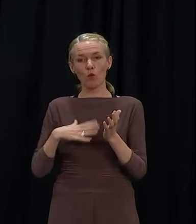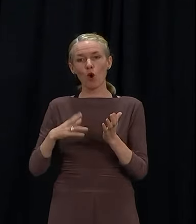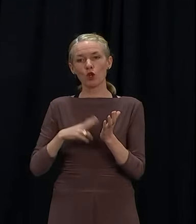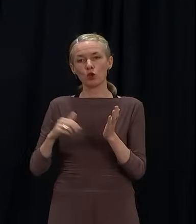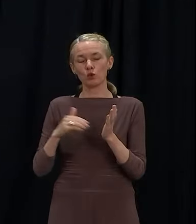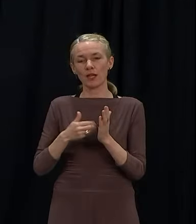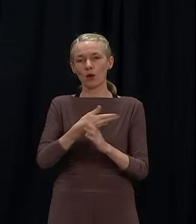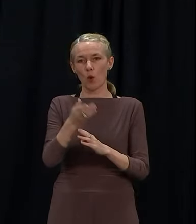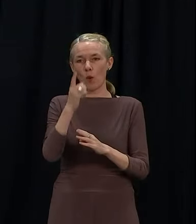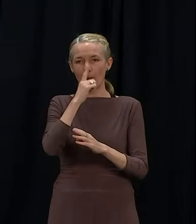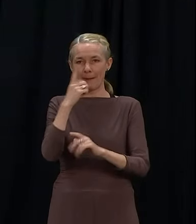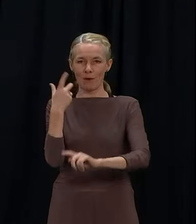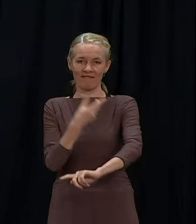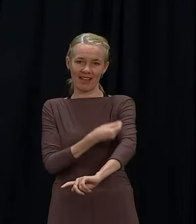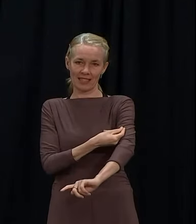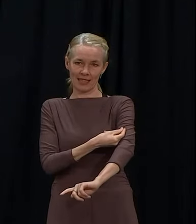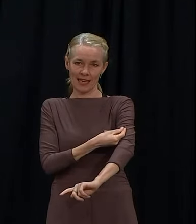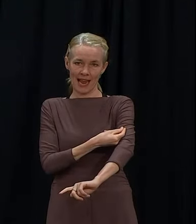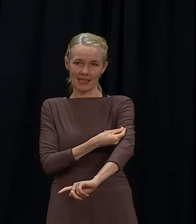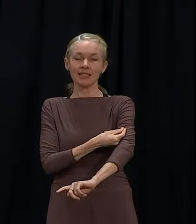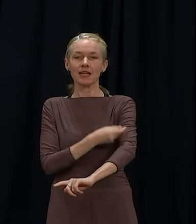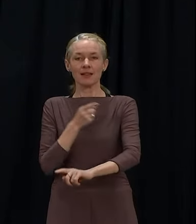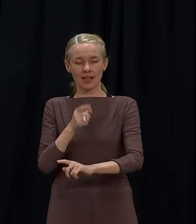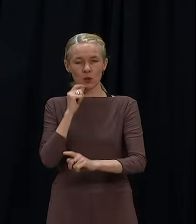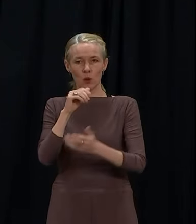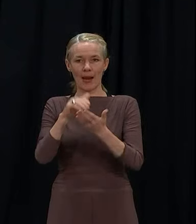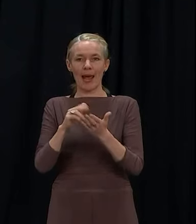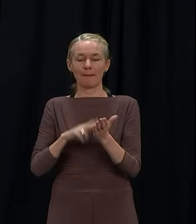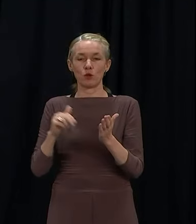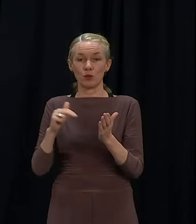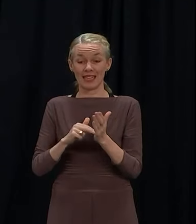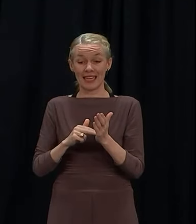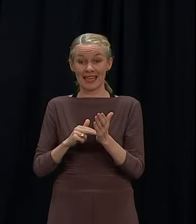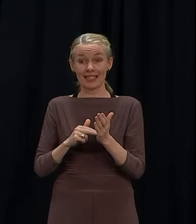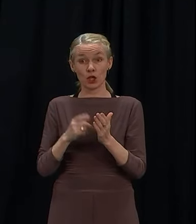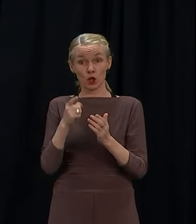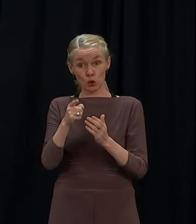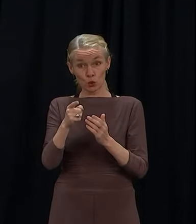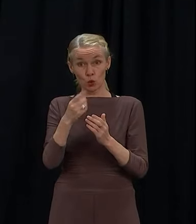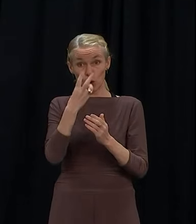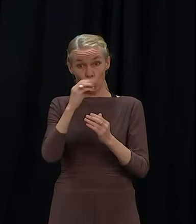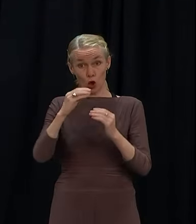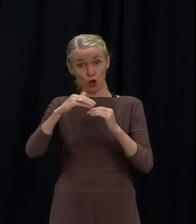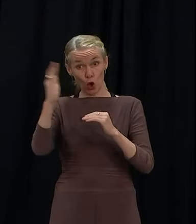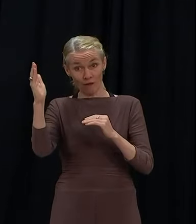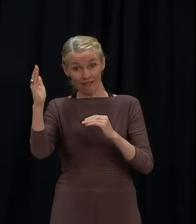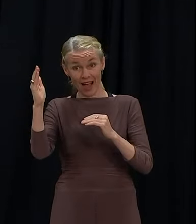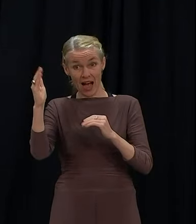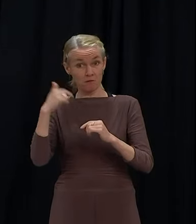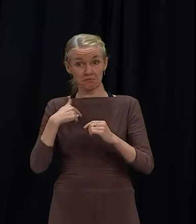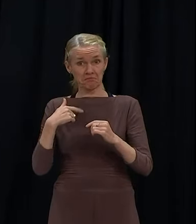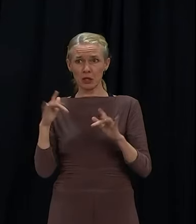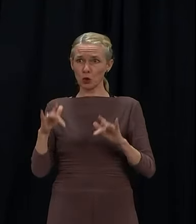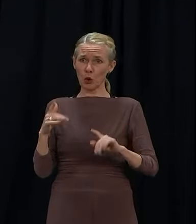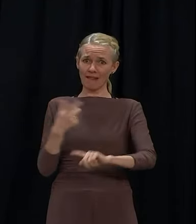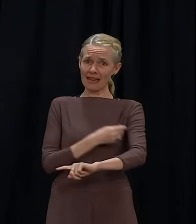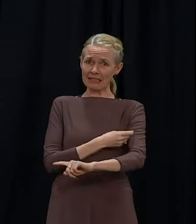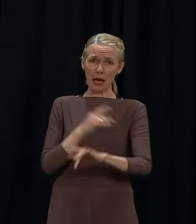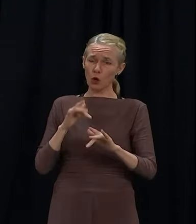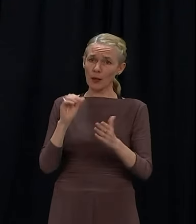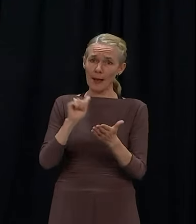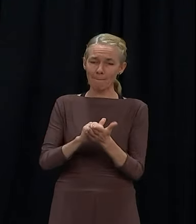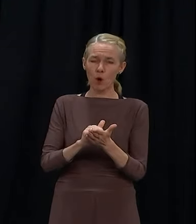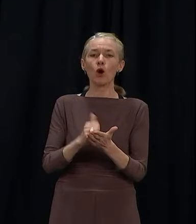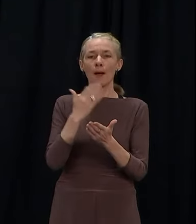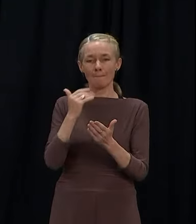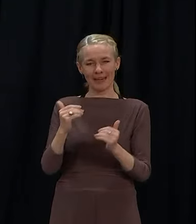everyone you know to be vaccinated. If you're 30 plus and not yet vaccinated or booked, please book today. We need every member of our team to